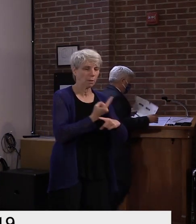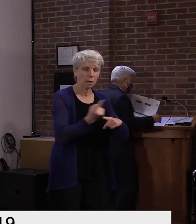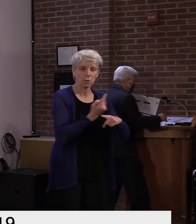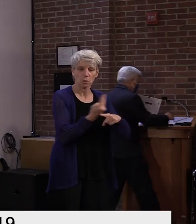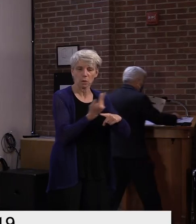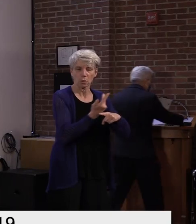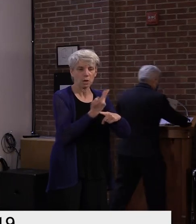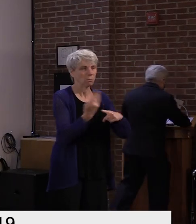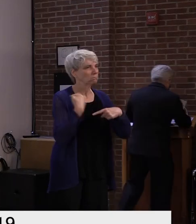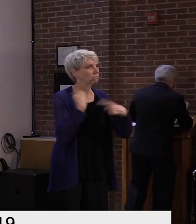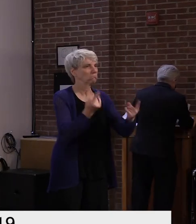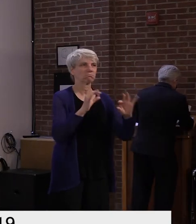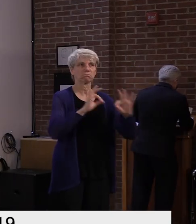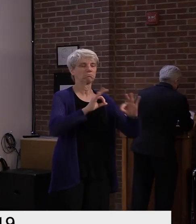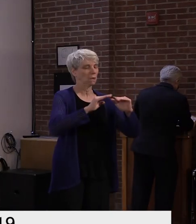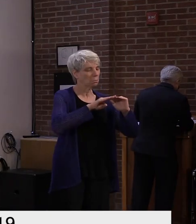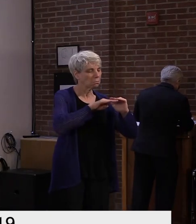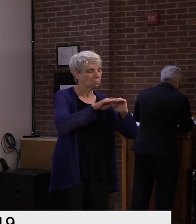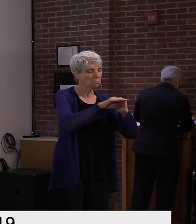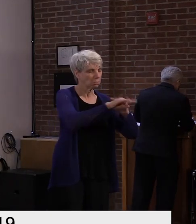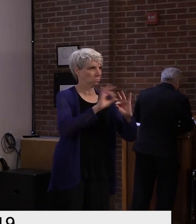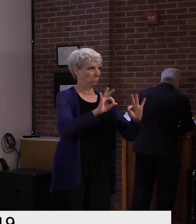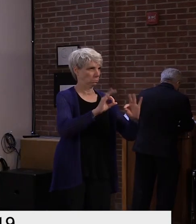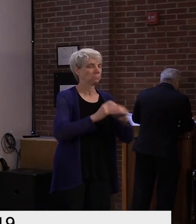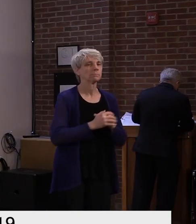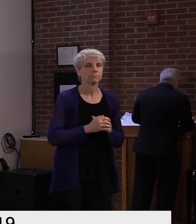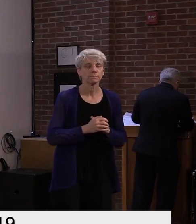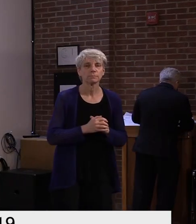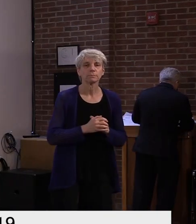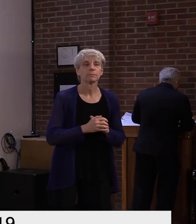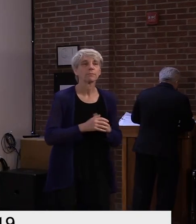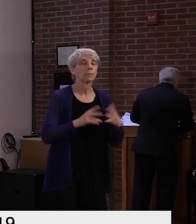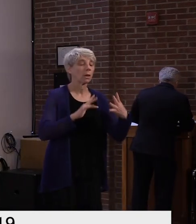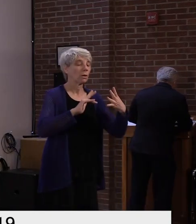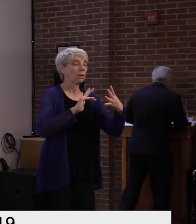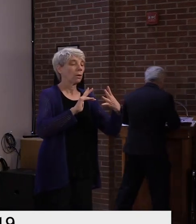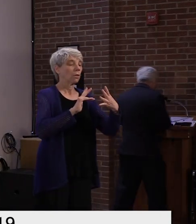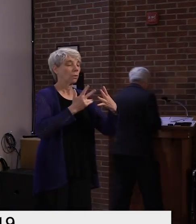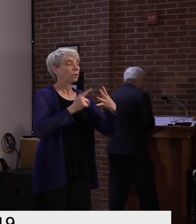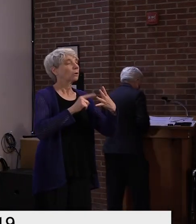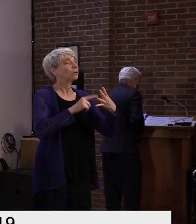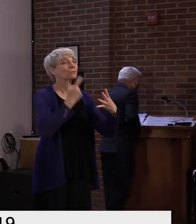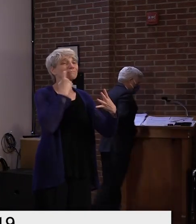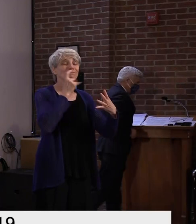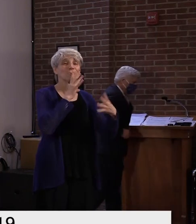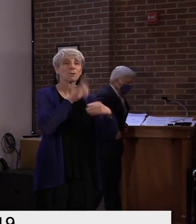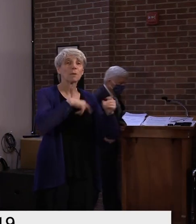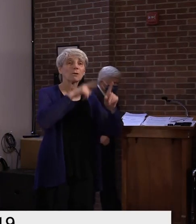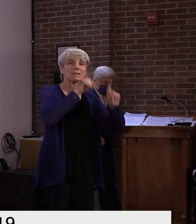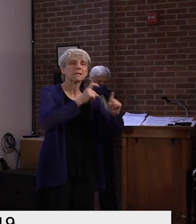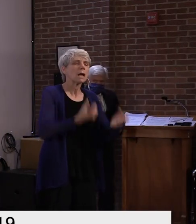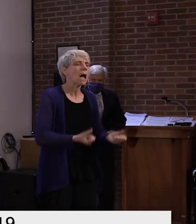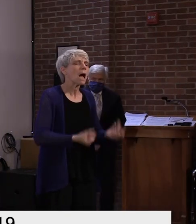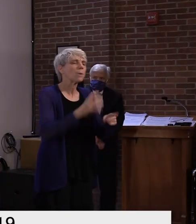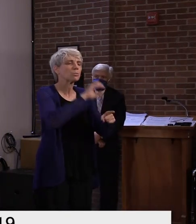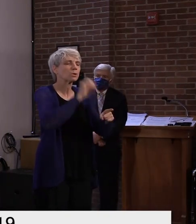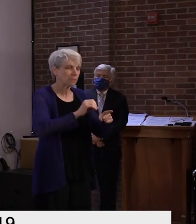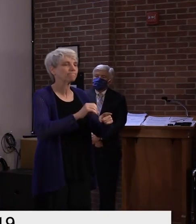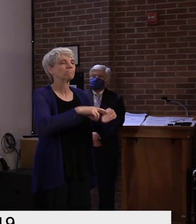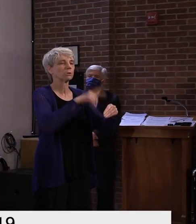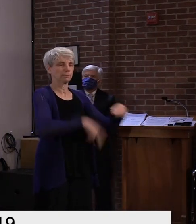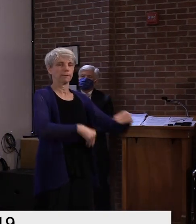growth and trends were increasing significantly. Turning to our positivity rate, again, we mentioned we're the lowest positivity rate in the